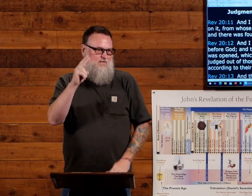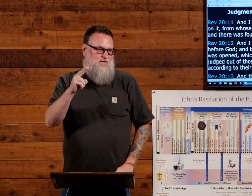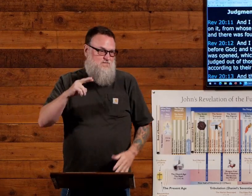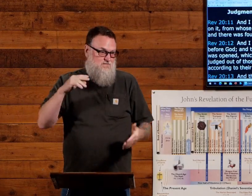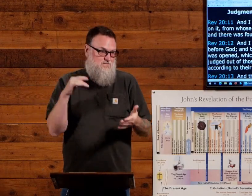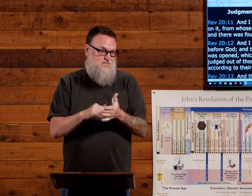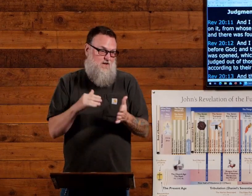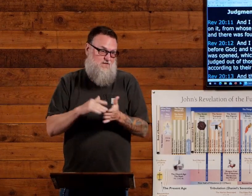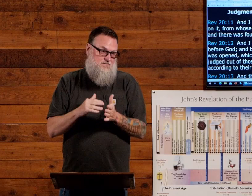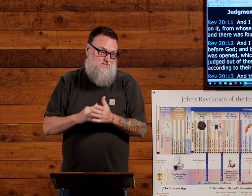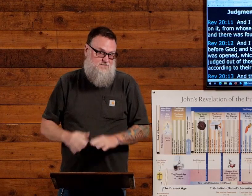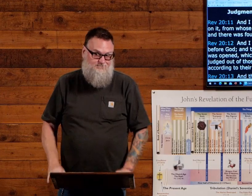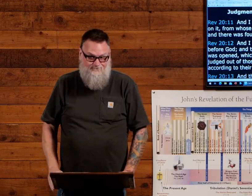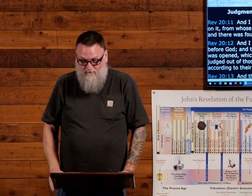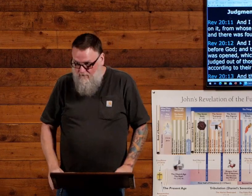We're getting closer to the end of Revelation.